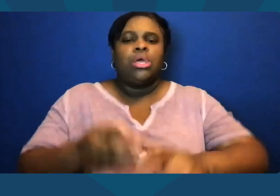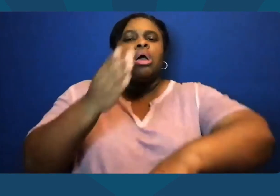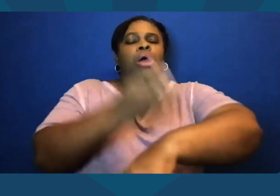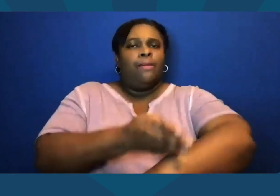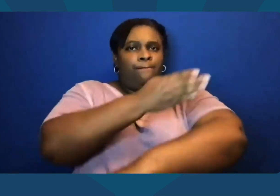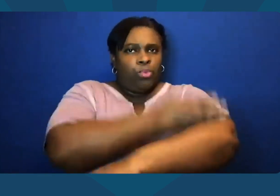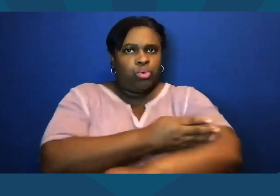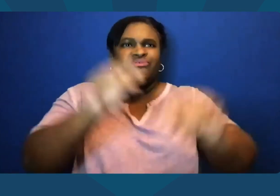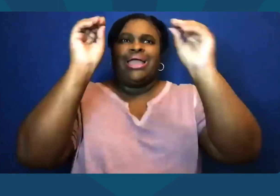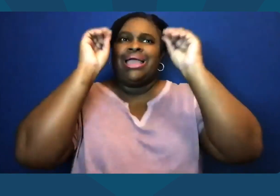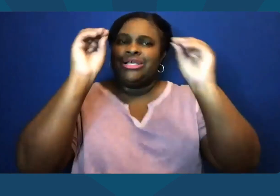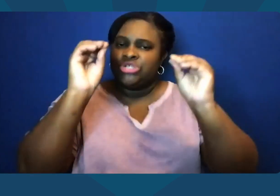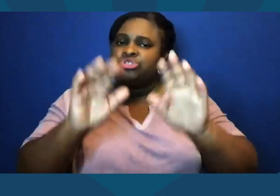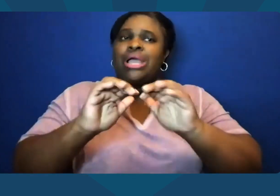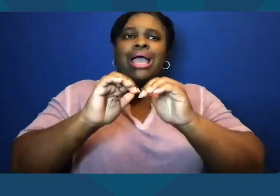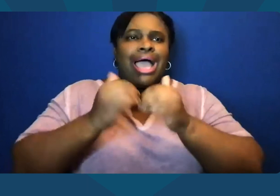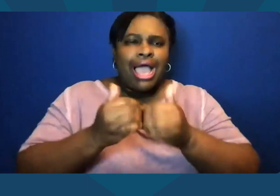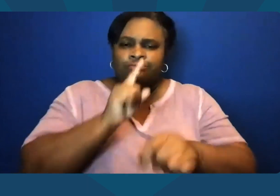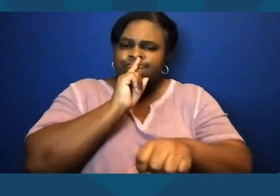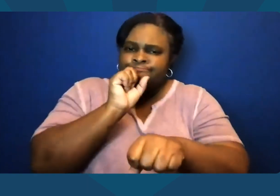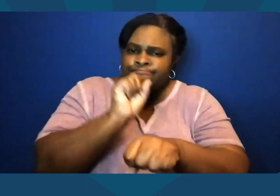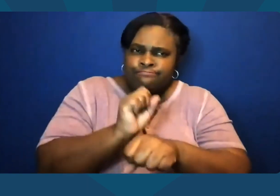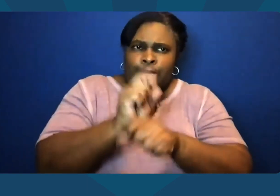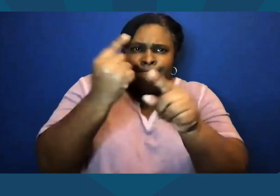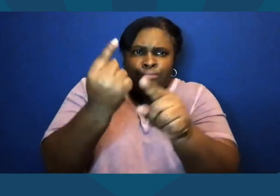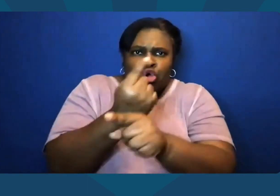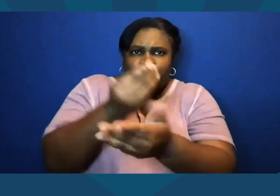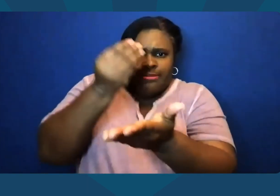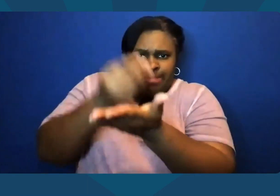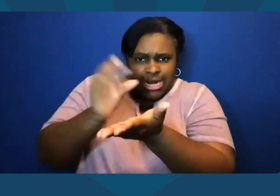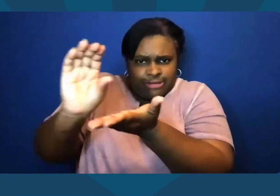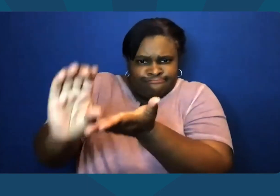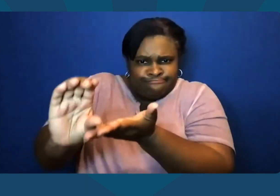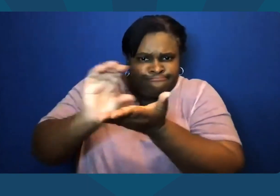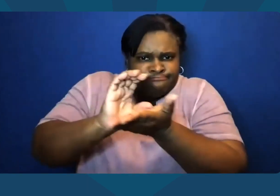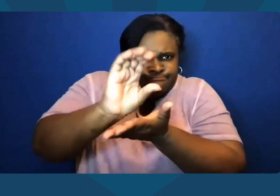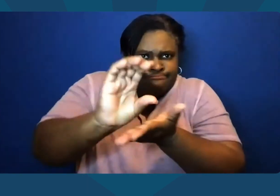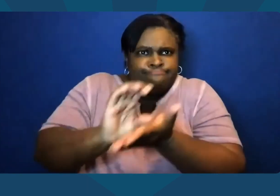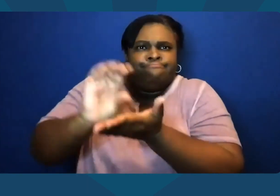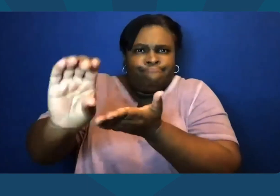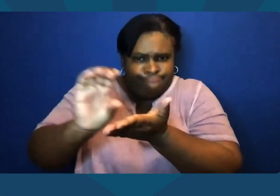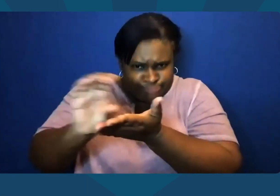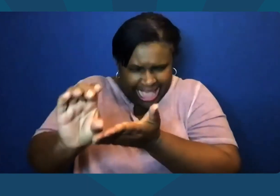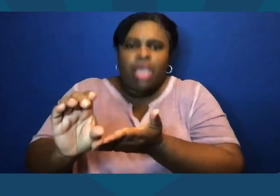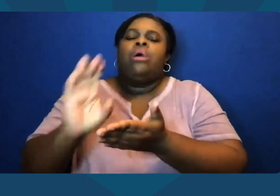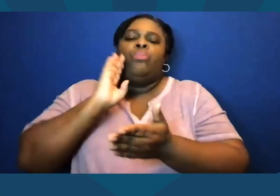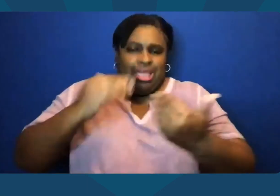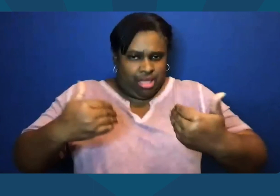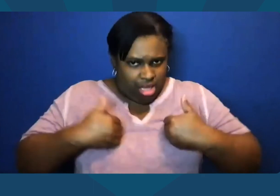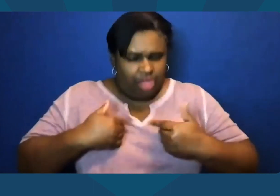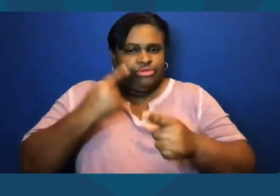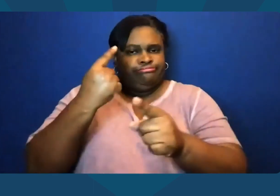partisan. My issues are simple. Improve education by ensuring proper